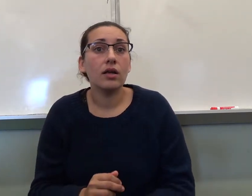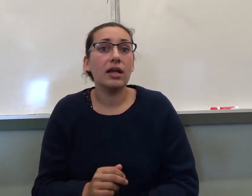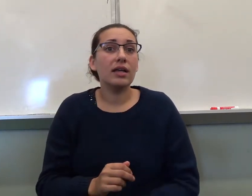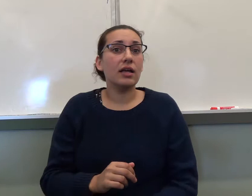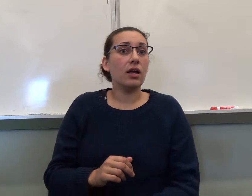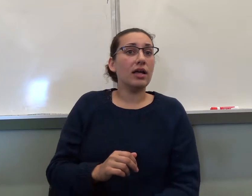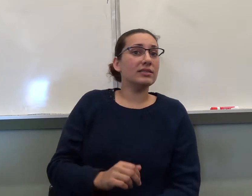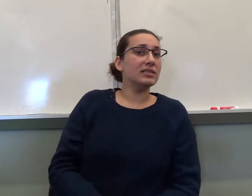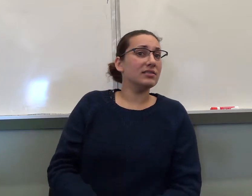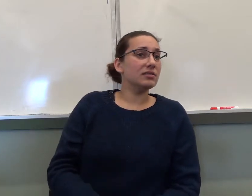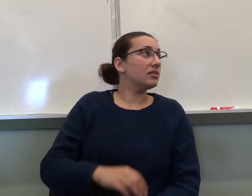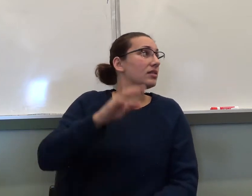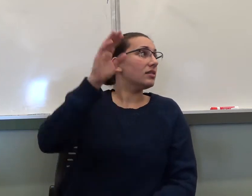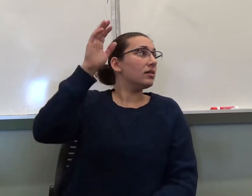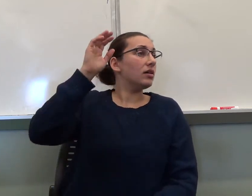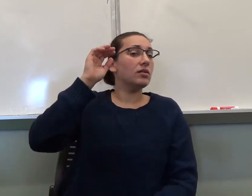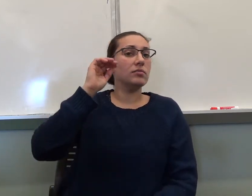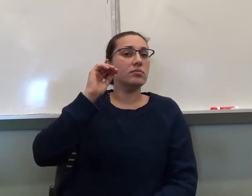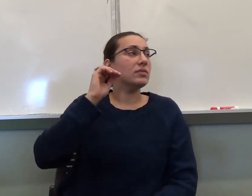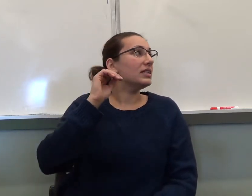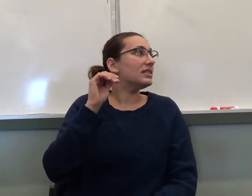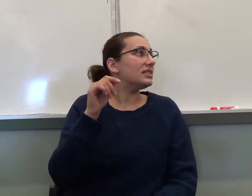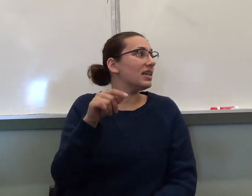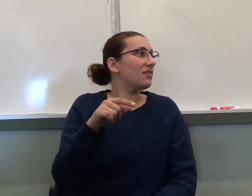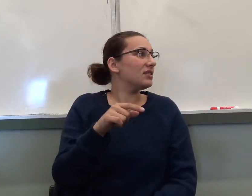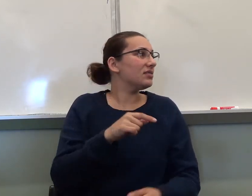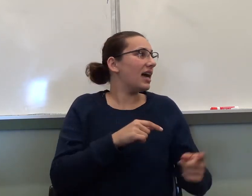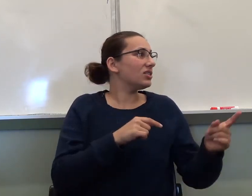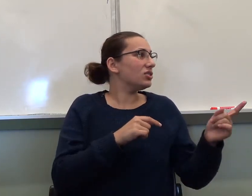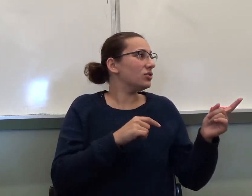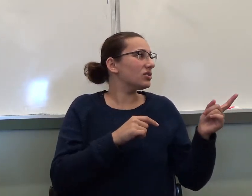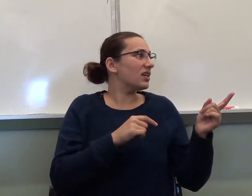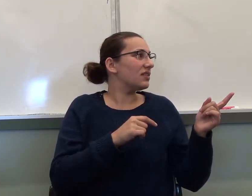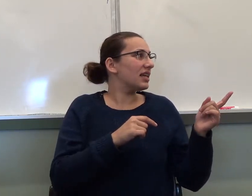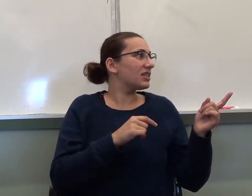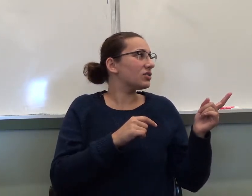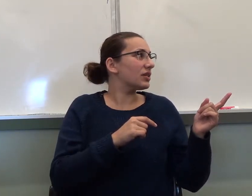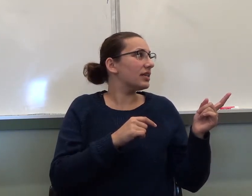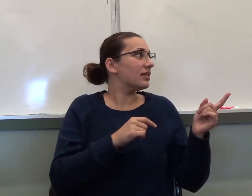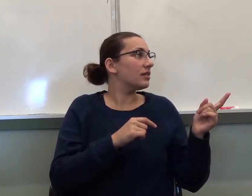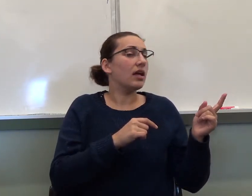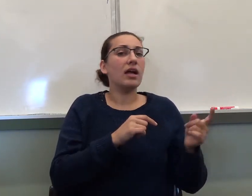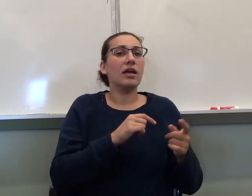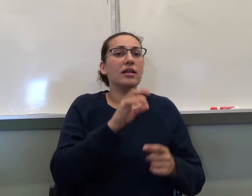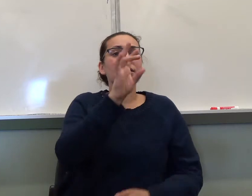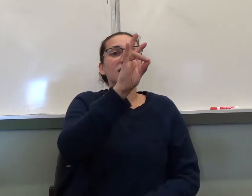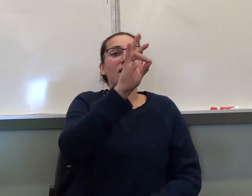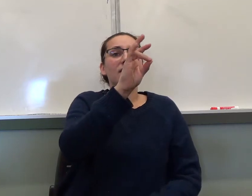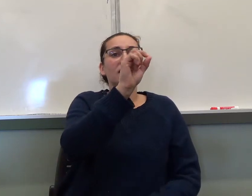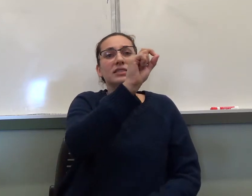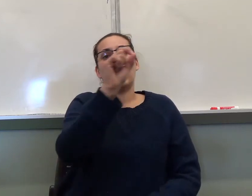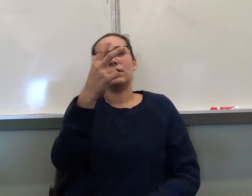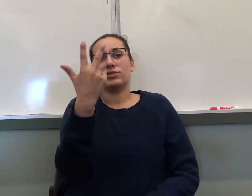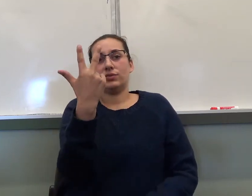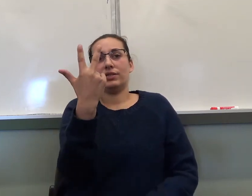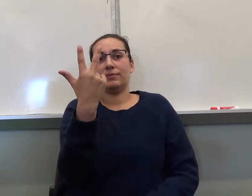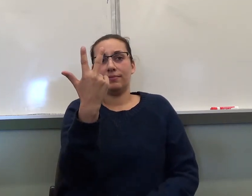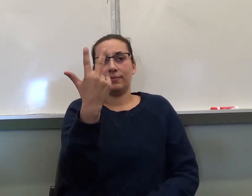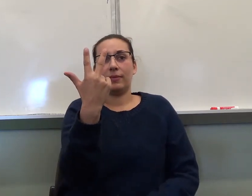does run on the metric system. Is this 7-2 or 7-3? This is 7-3, but there's no dash,